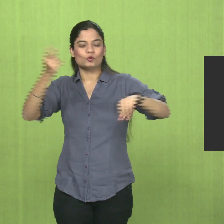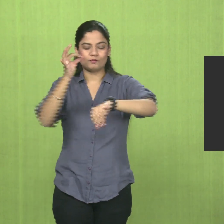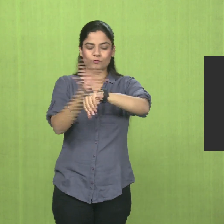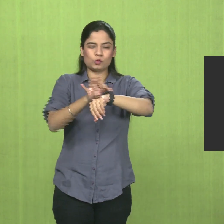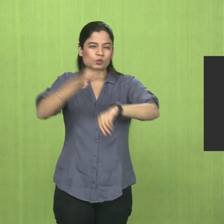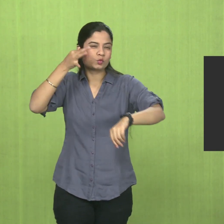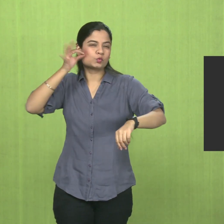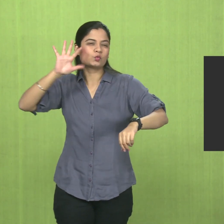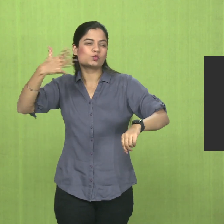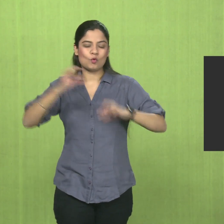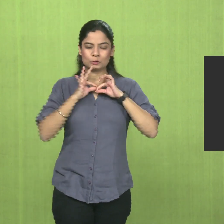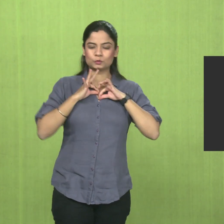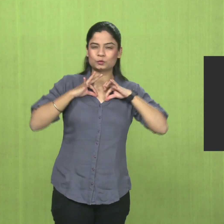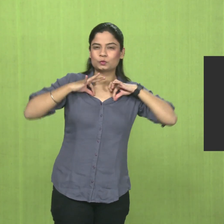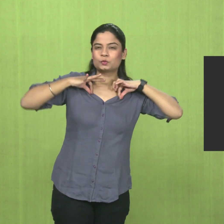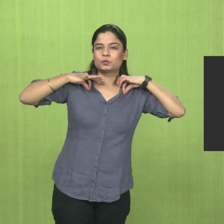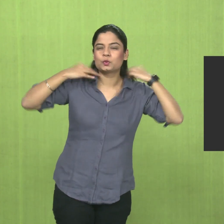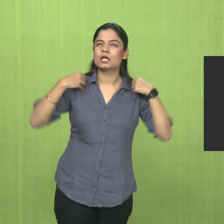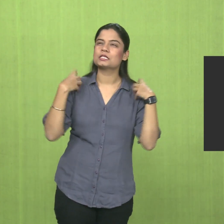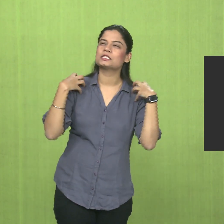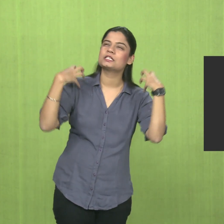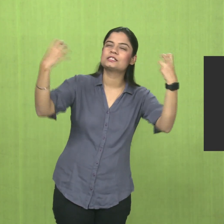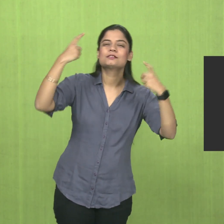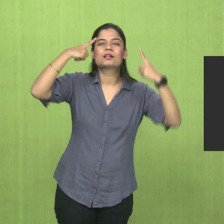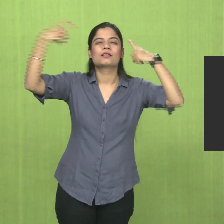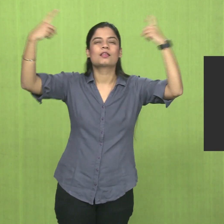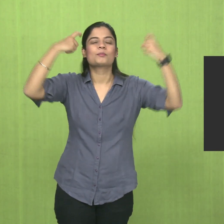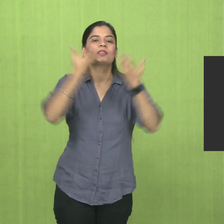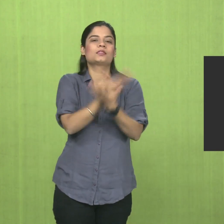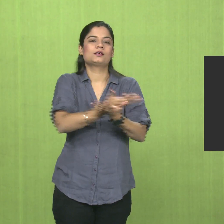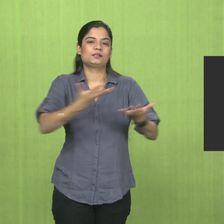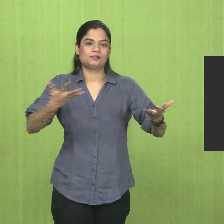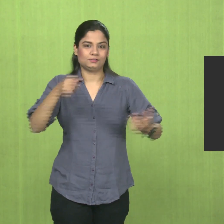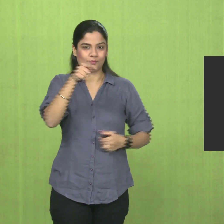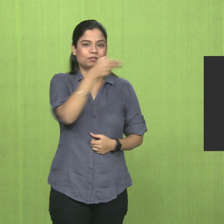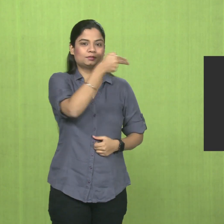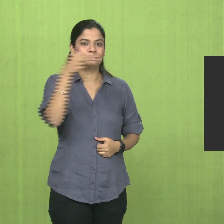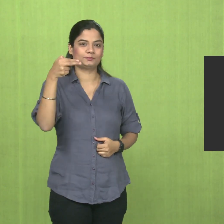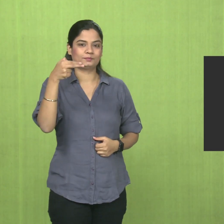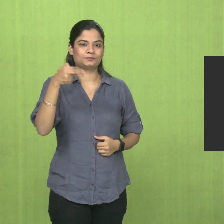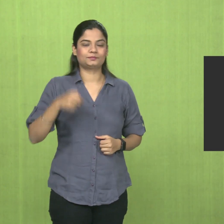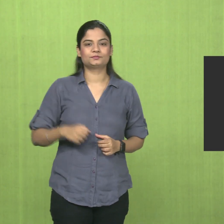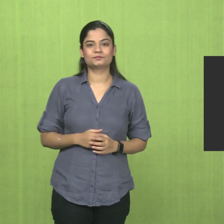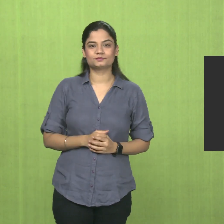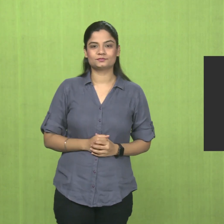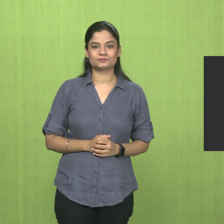like a luxurious watch, gold chain, or dreaming of luxuries. That's material